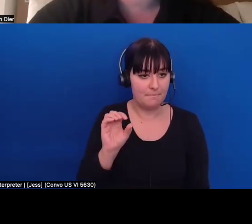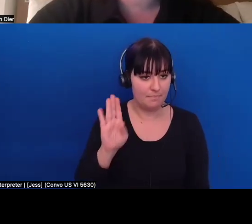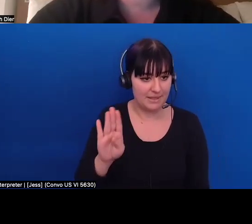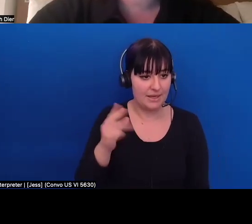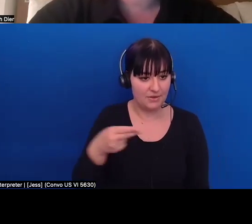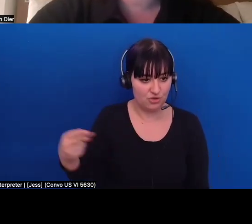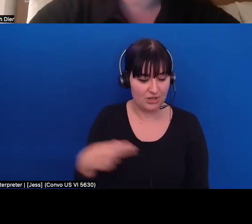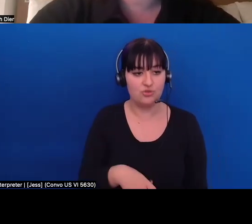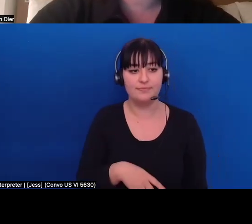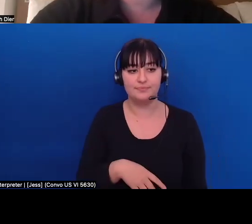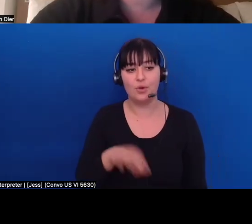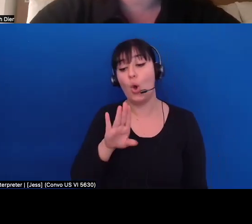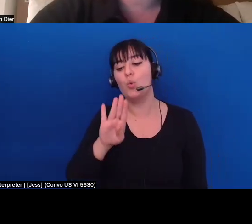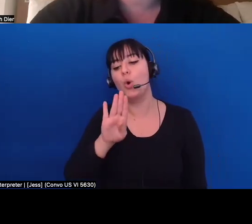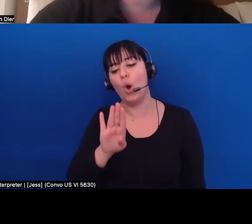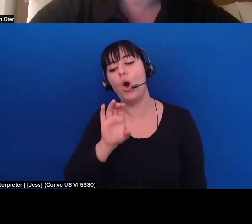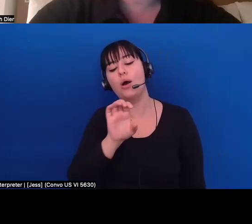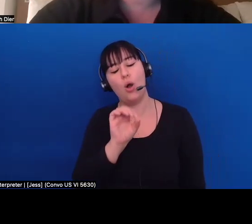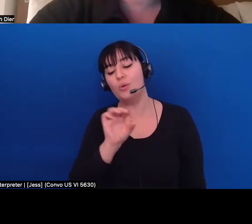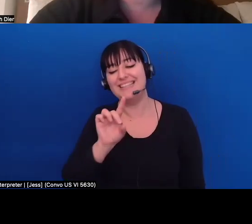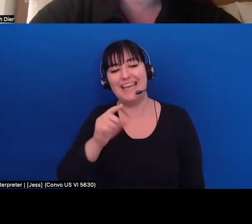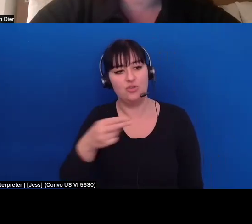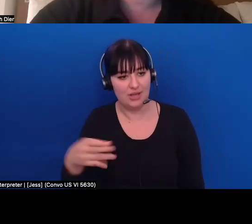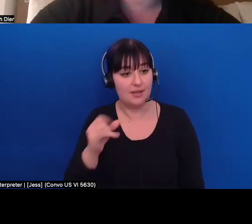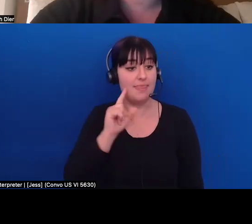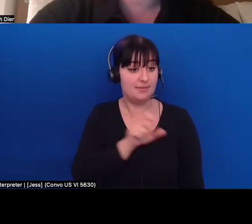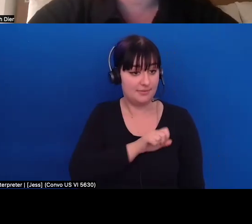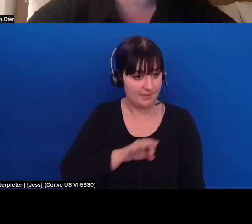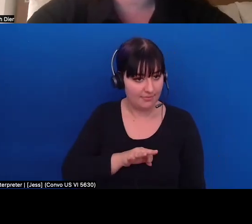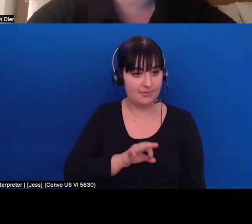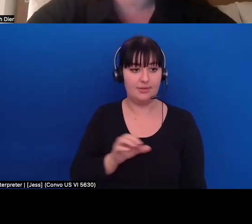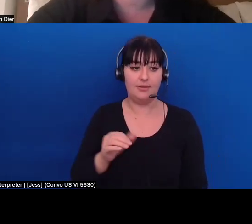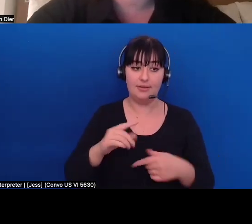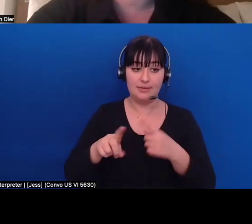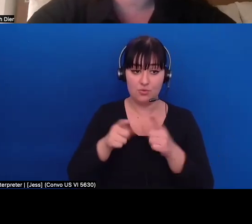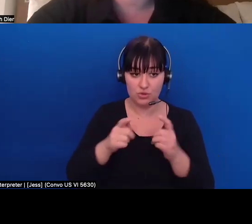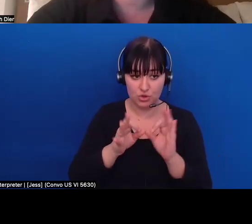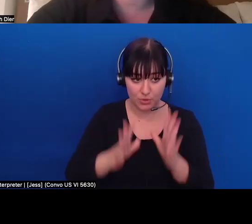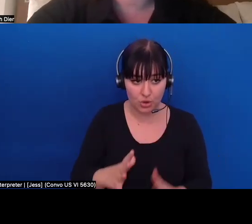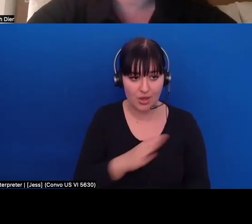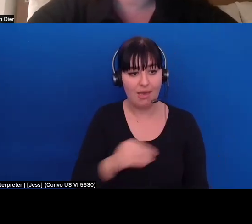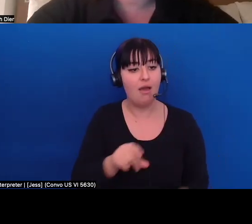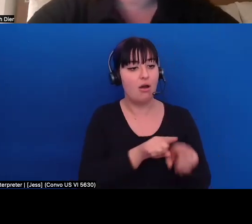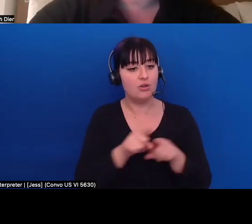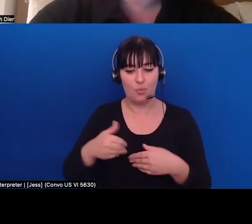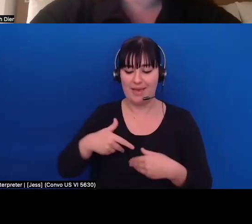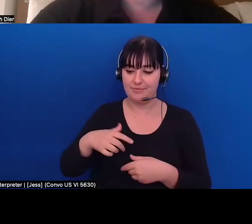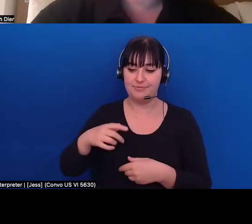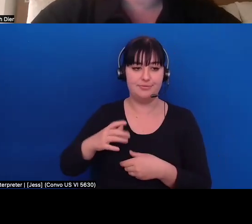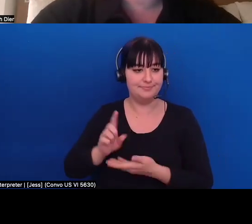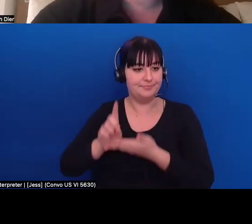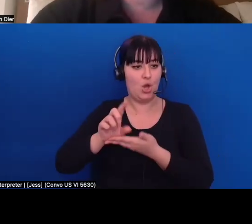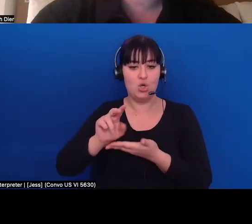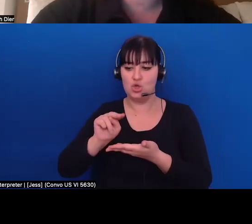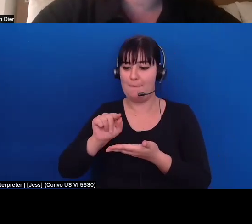for the board, that's SBSLI, and provides a nomination process for board appointments. So then you can